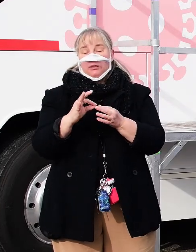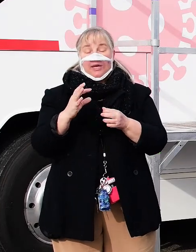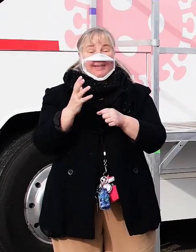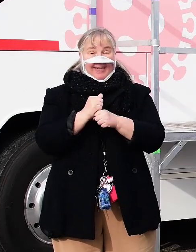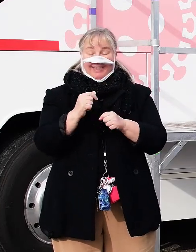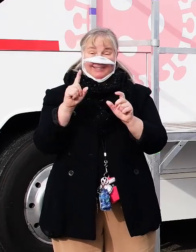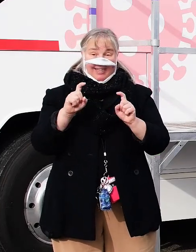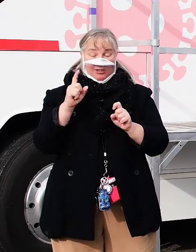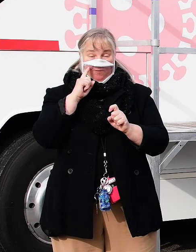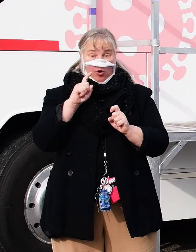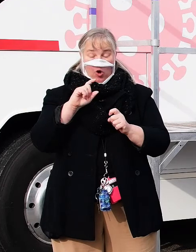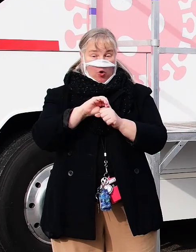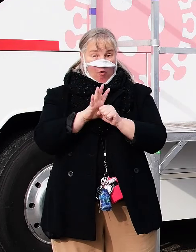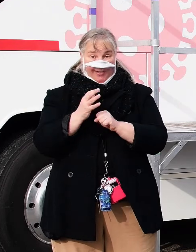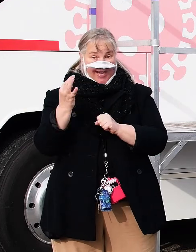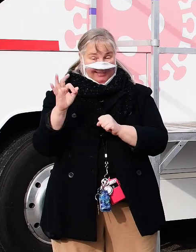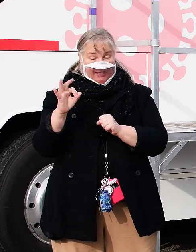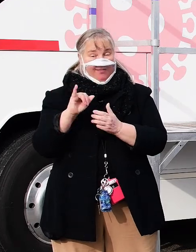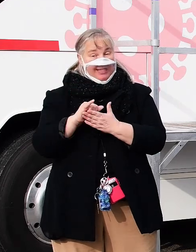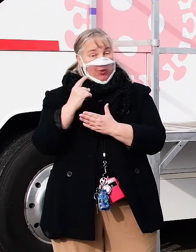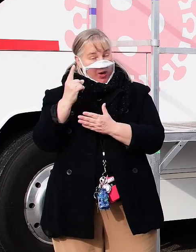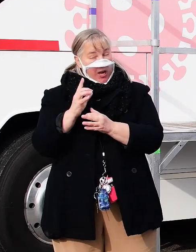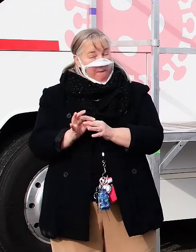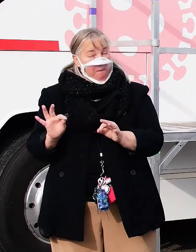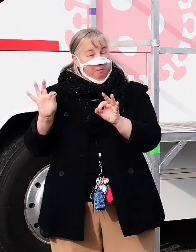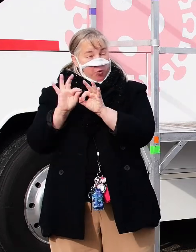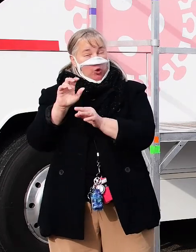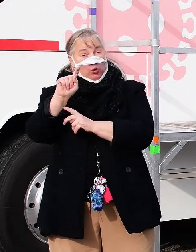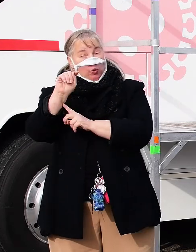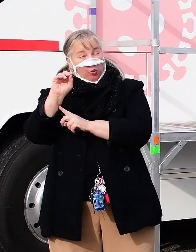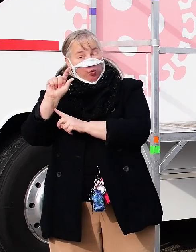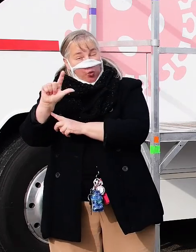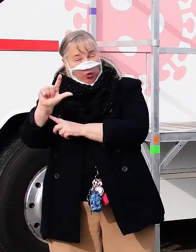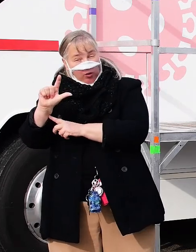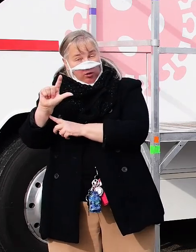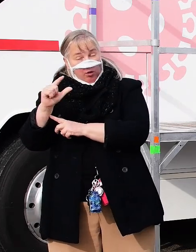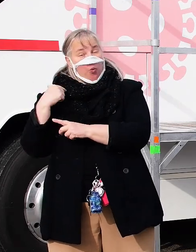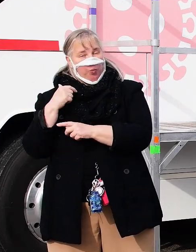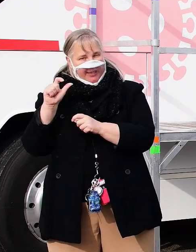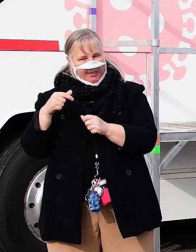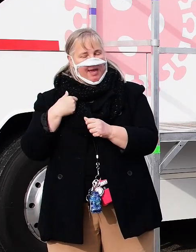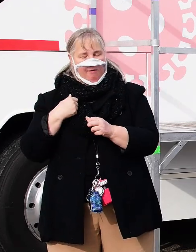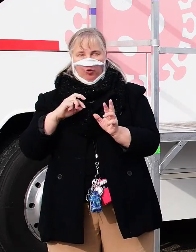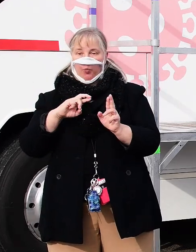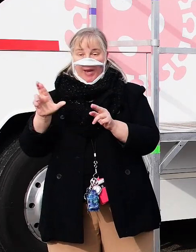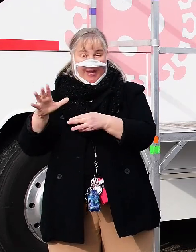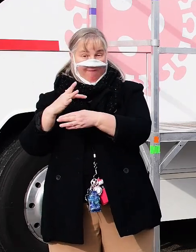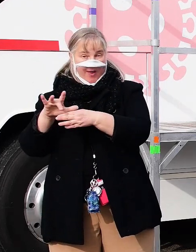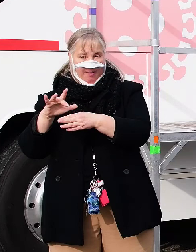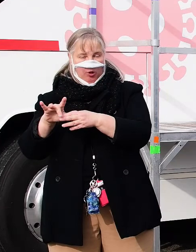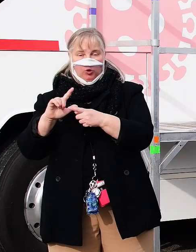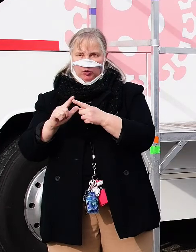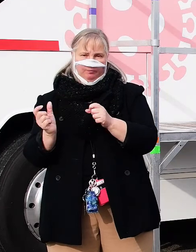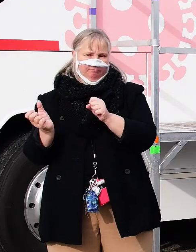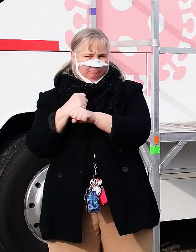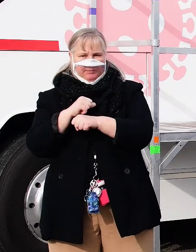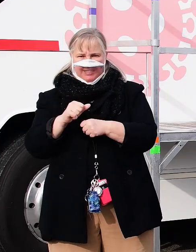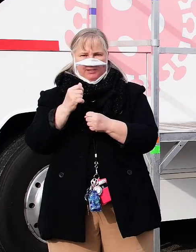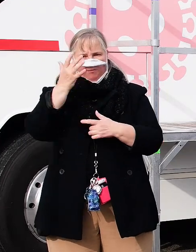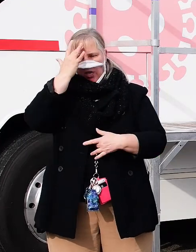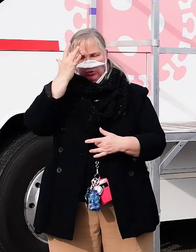for COVID-19 is one of the important tools we need to have readily available in order to combat this